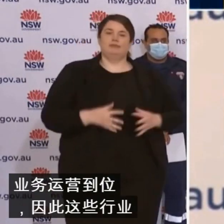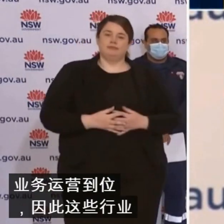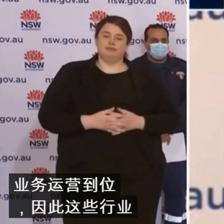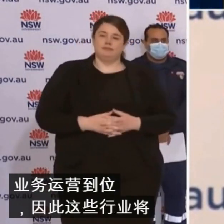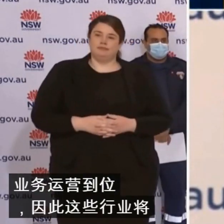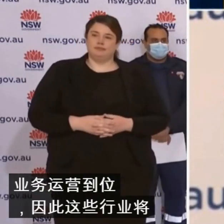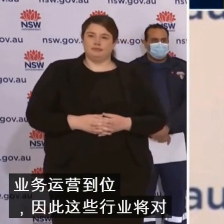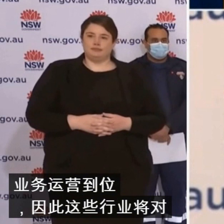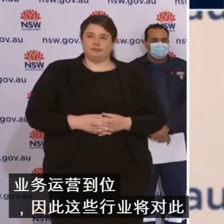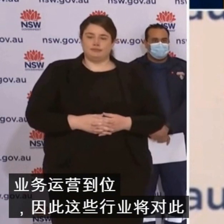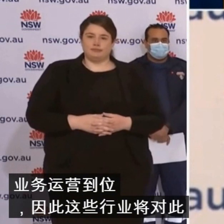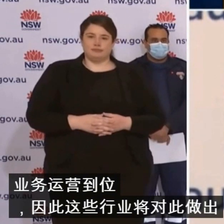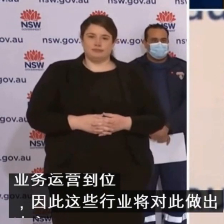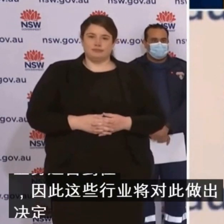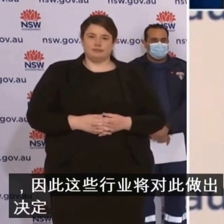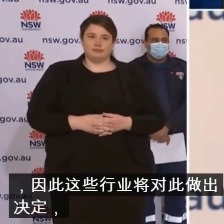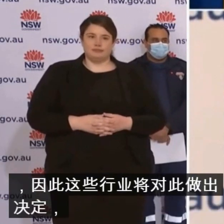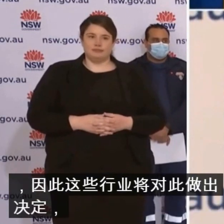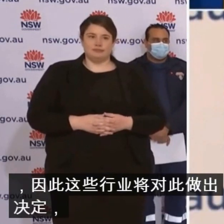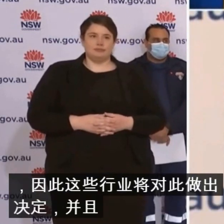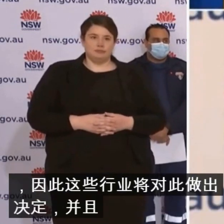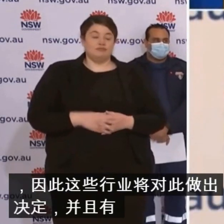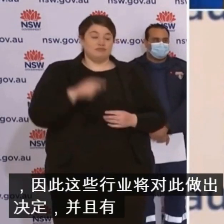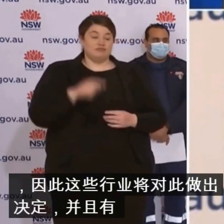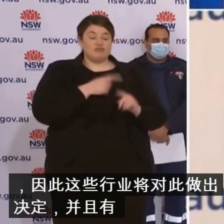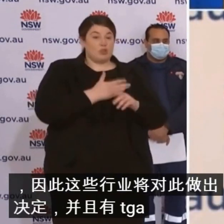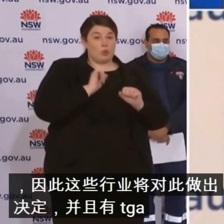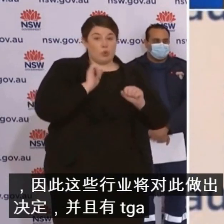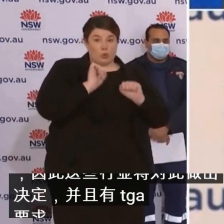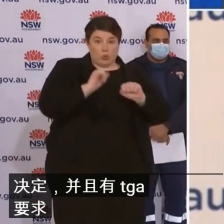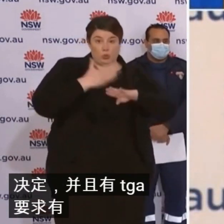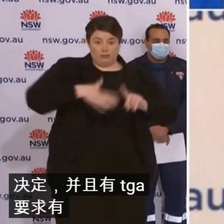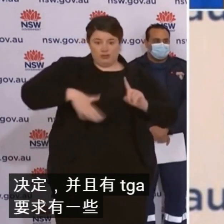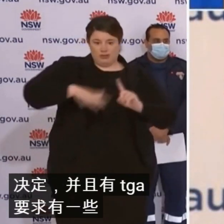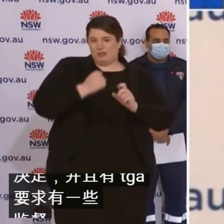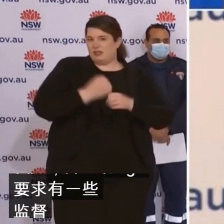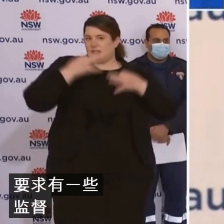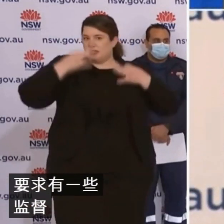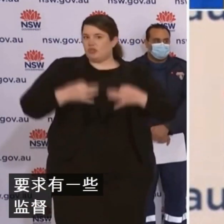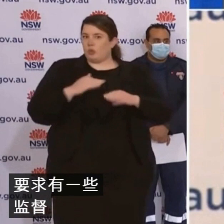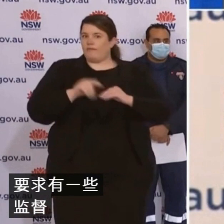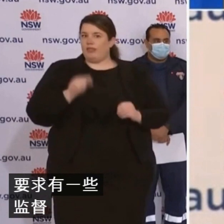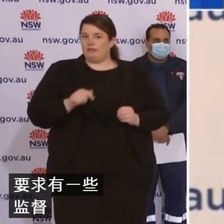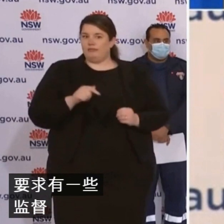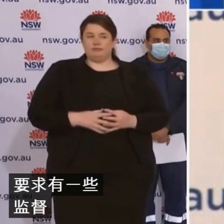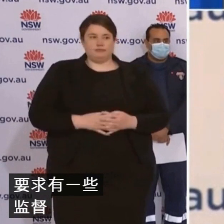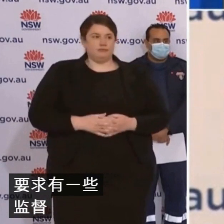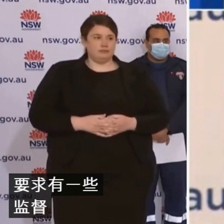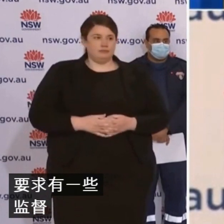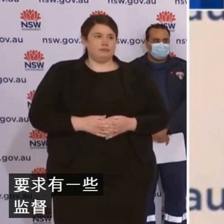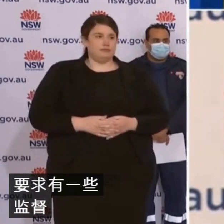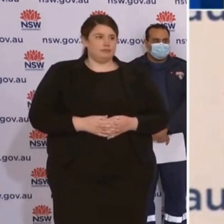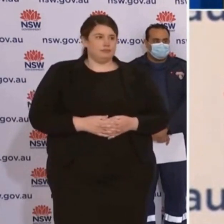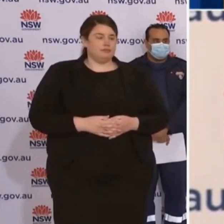so those industries will make their decisions about that, and there is a TGA requirement that there's some supervision. Yeah, should that